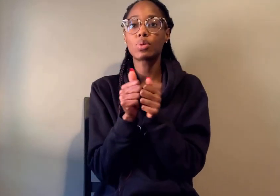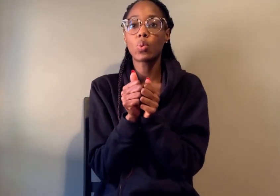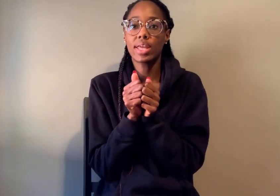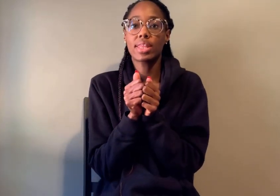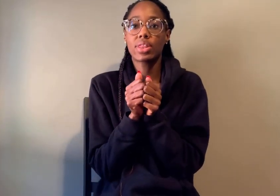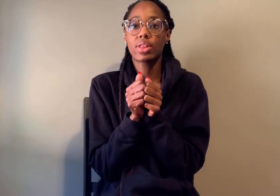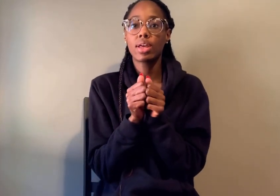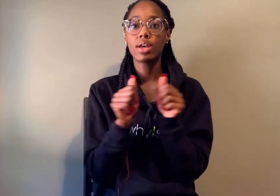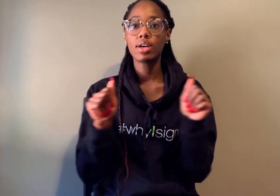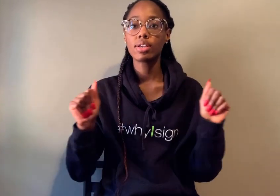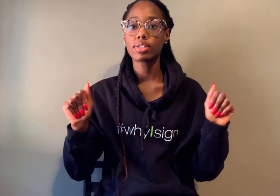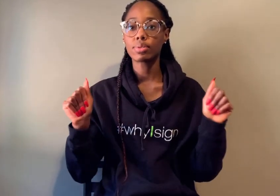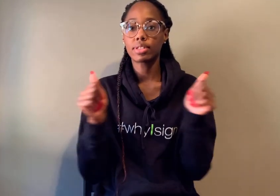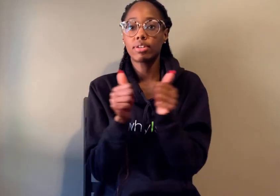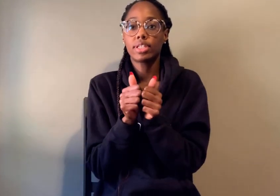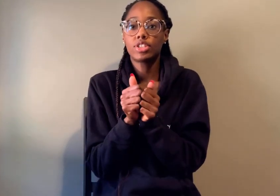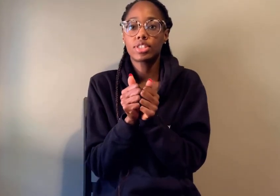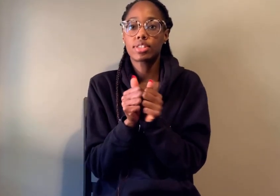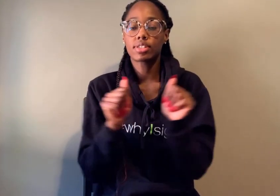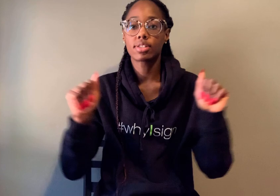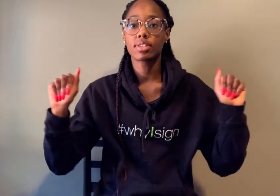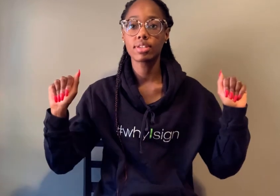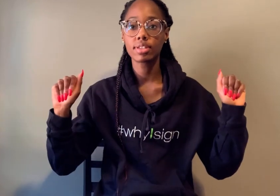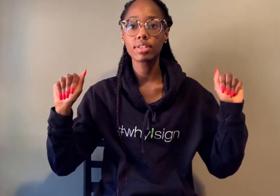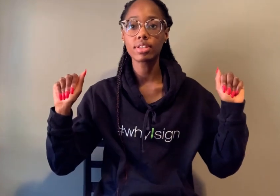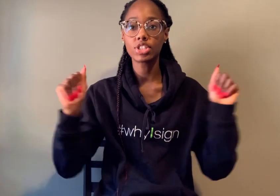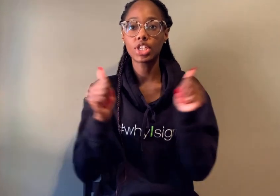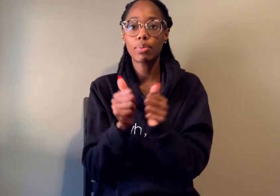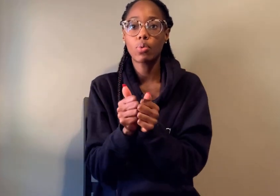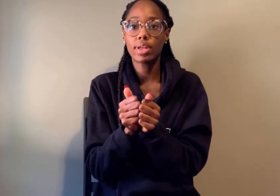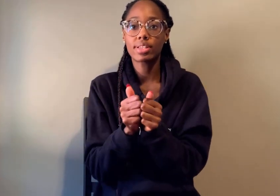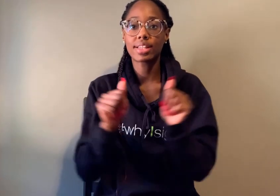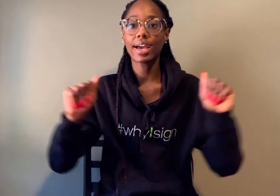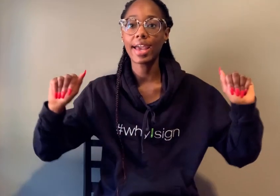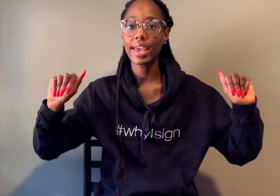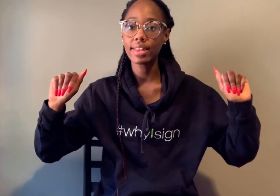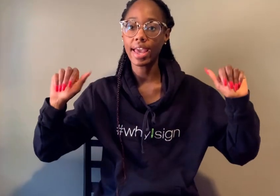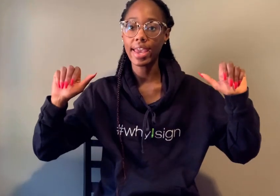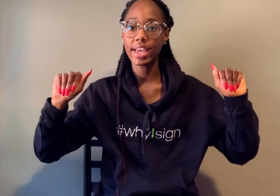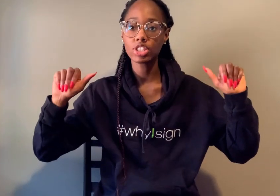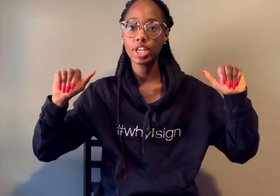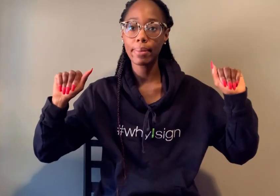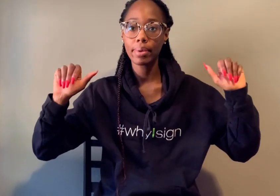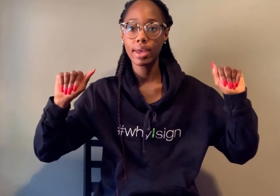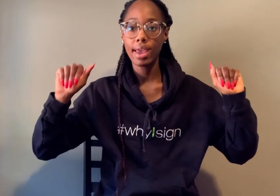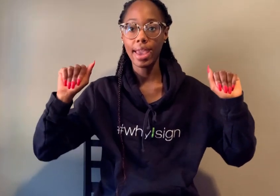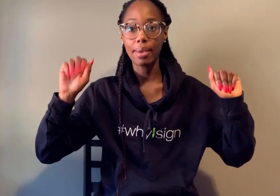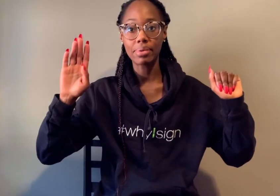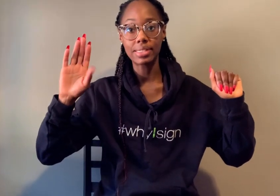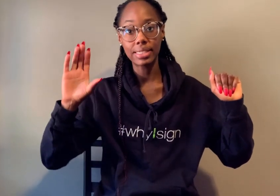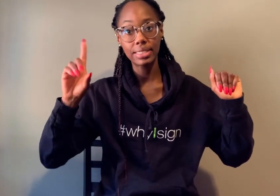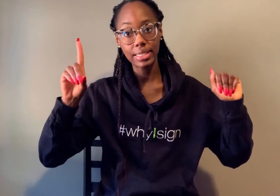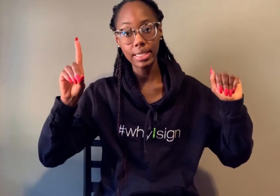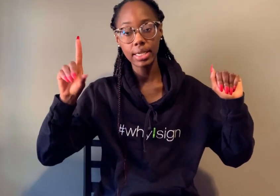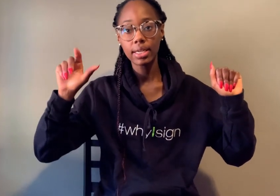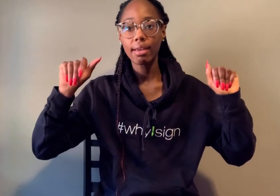with. So it's literally just this shape with. It's like an A, the A hand shape. A, B, C, D,